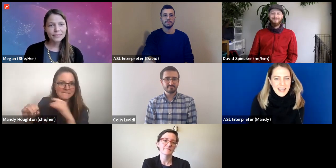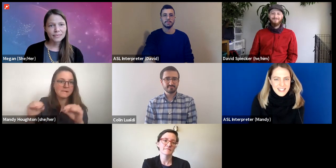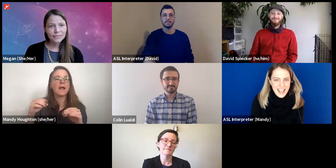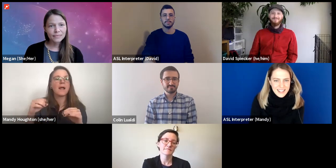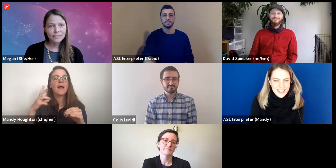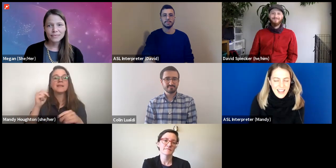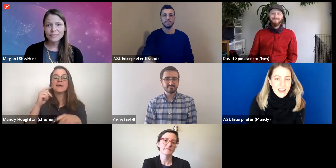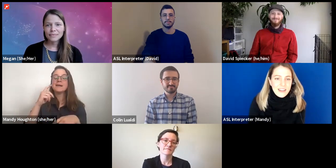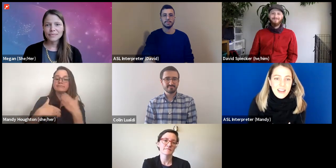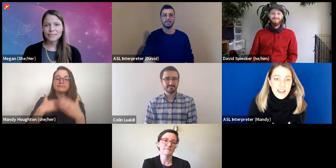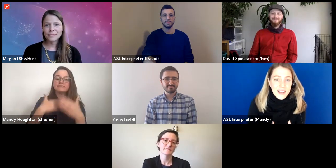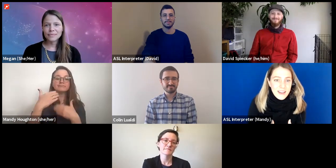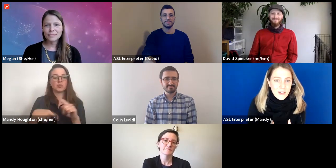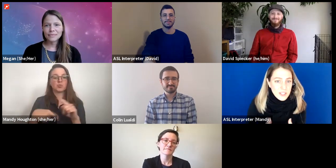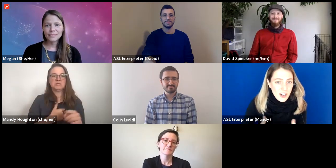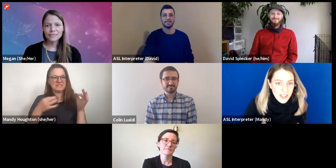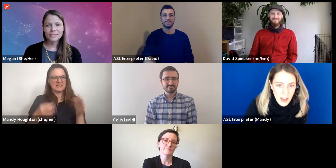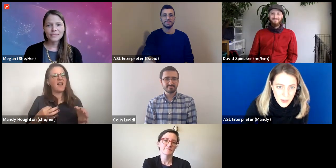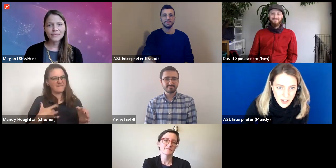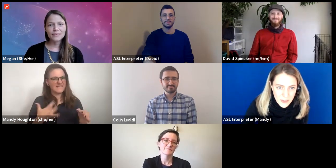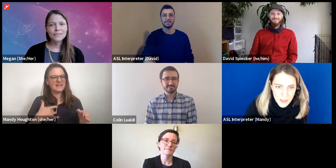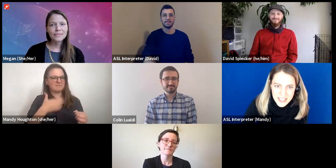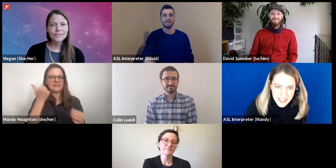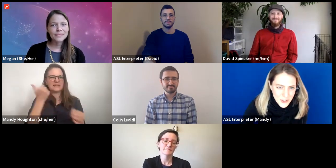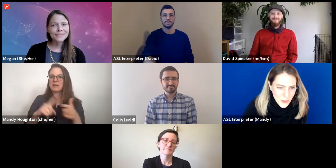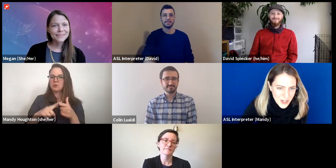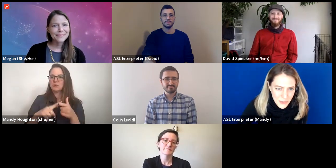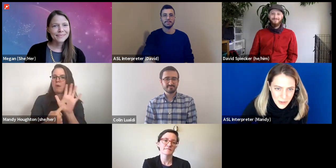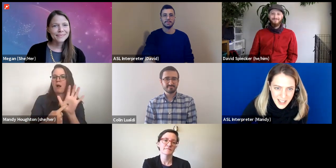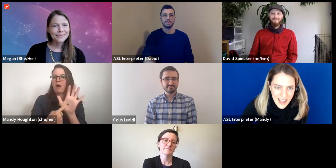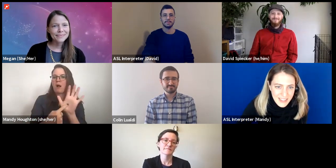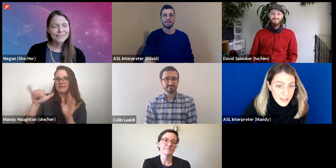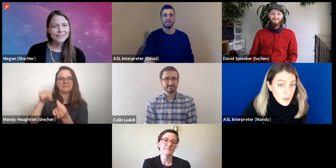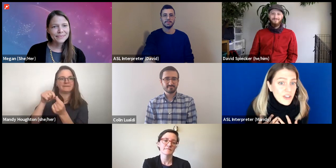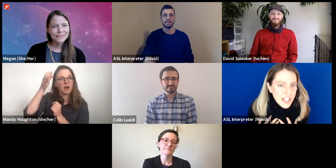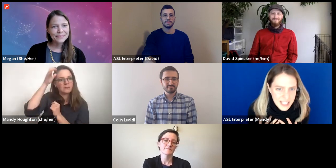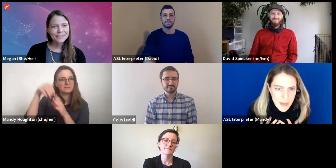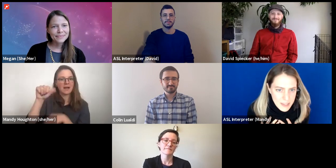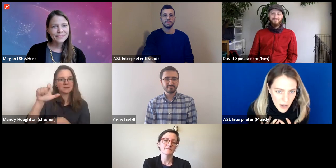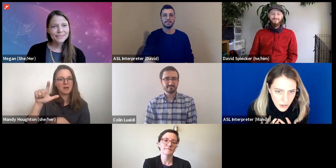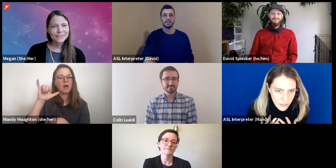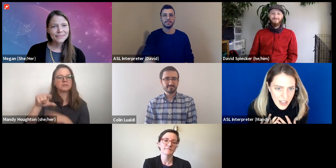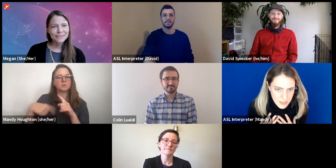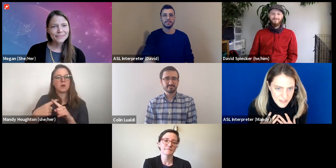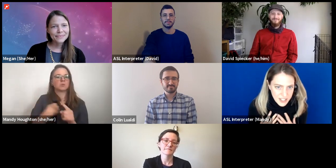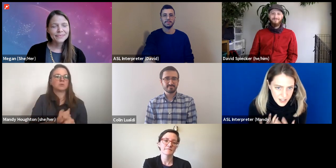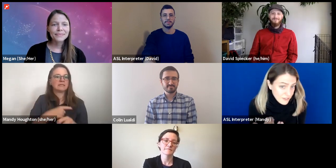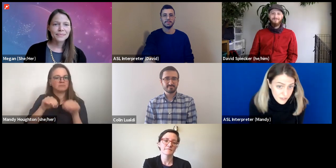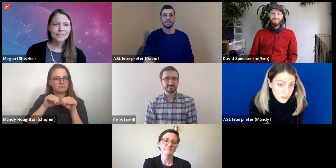this make sense? And then we target that word, we continue to work through it, and then if we feel like it's the best model for